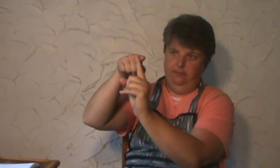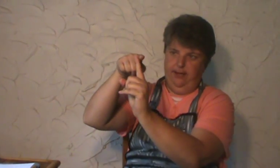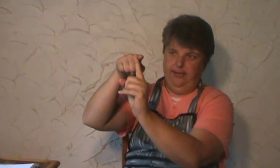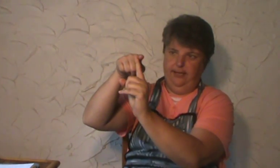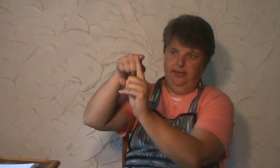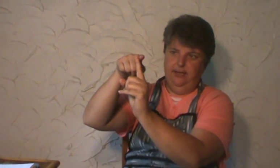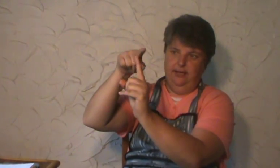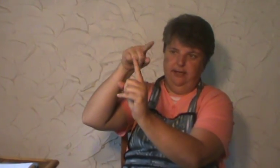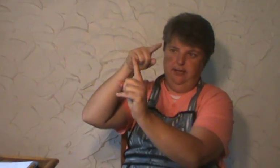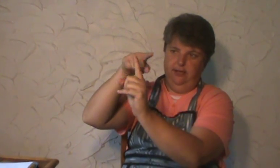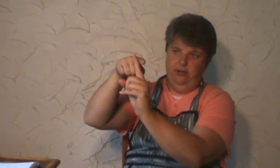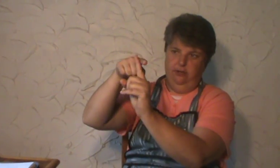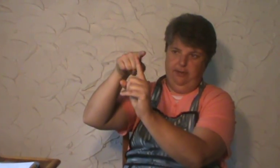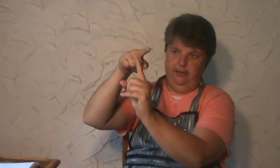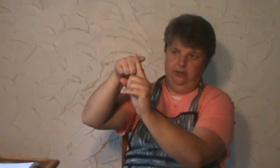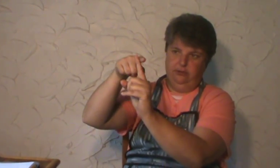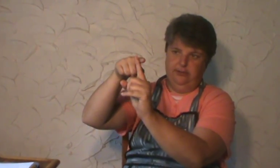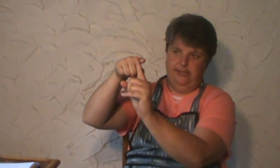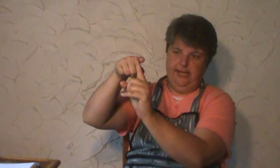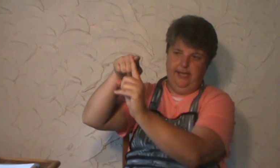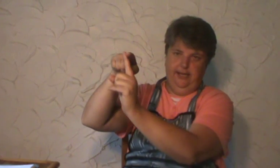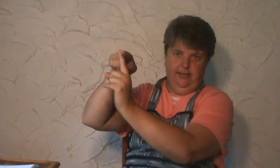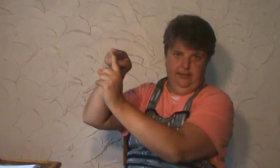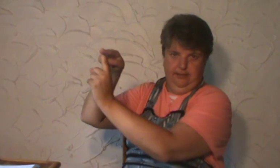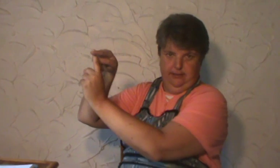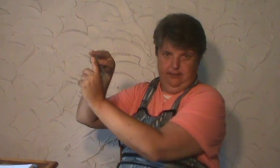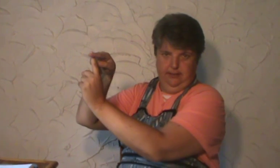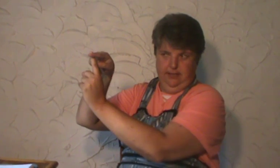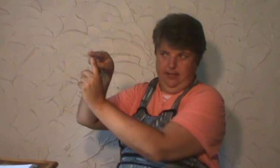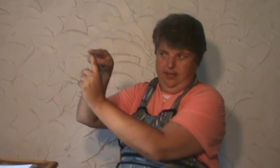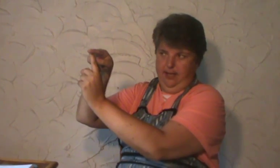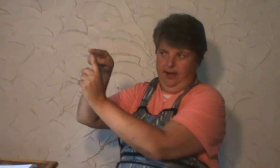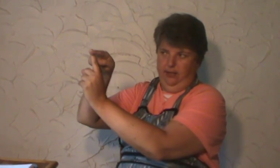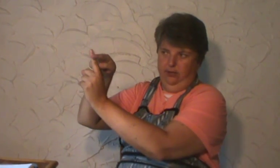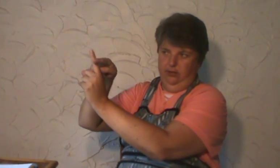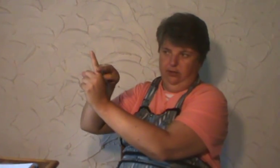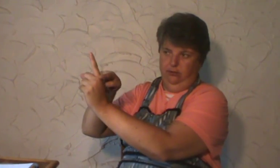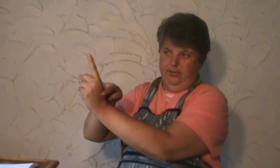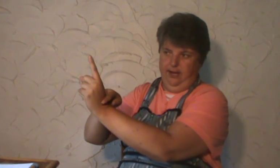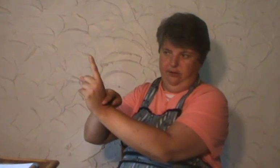make it a T, and you're going to go down.